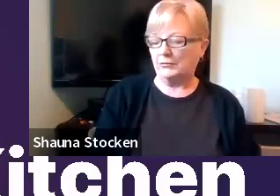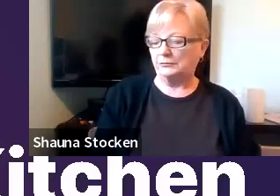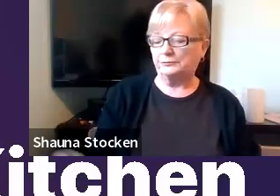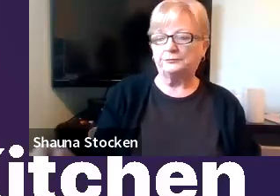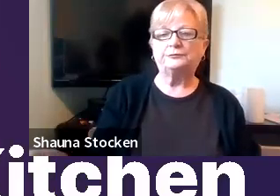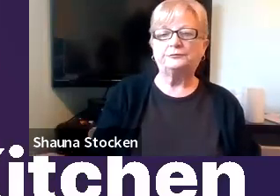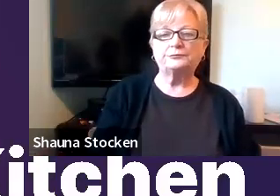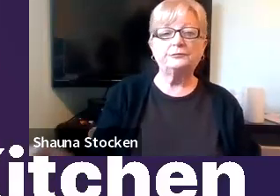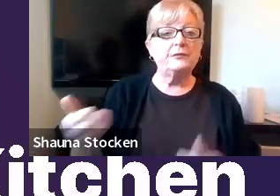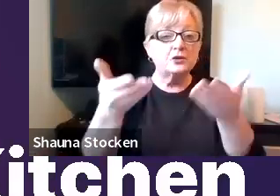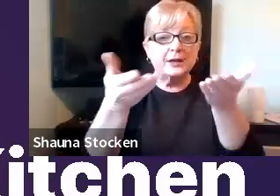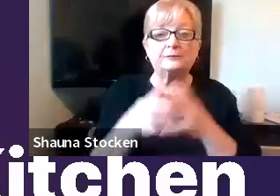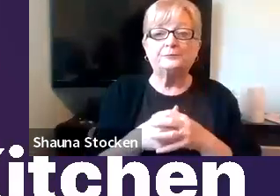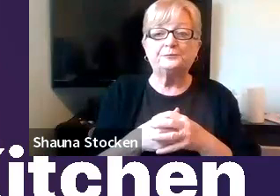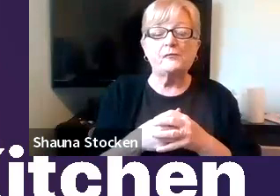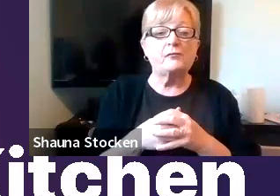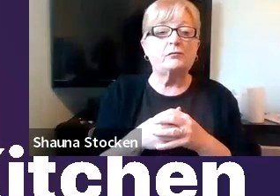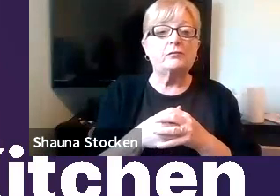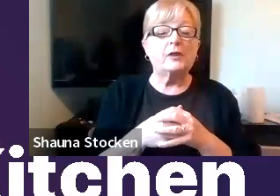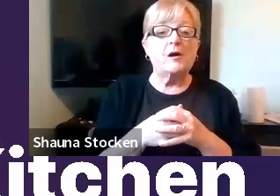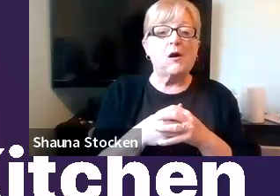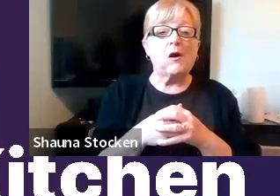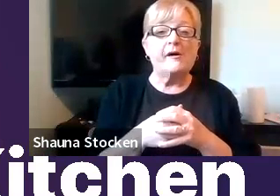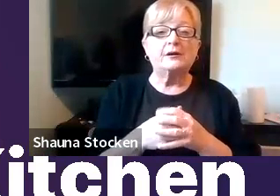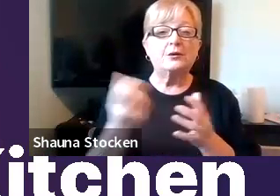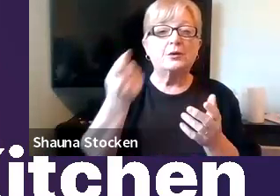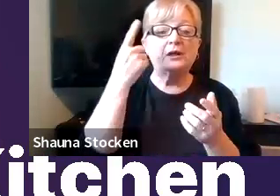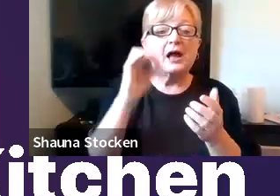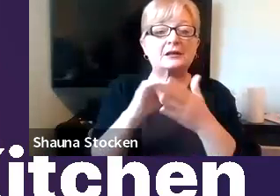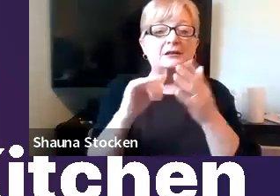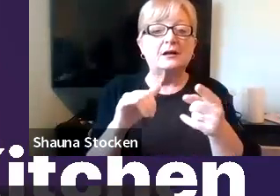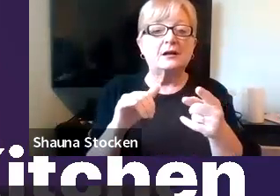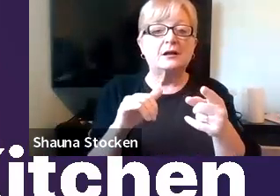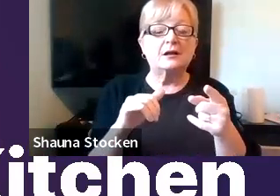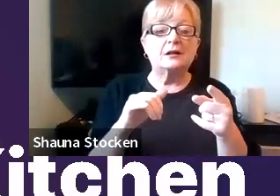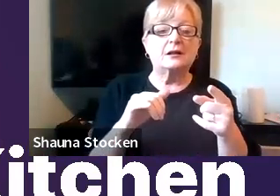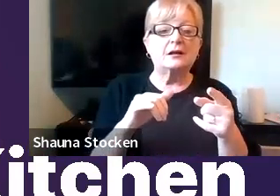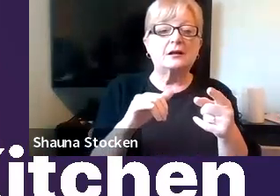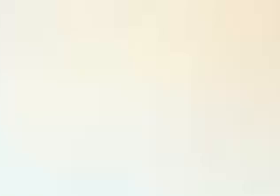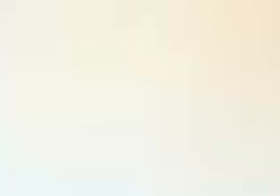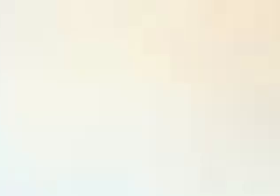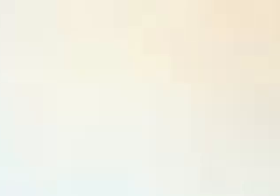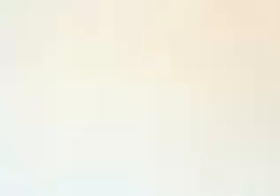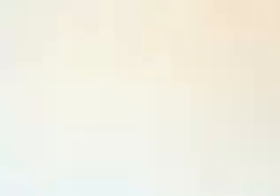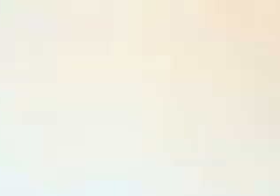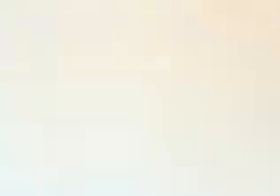All right, so here is, I didn't realize the slide was right after, so my apologies.